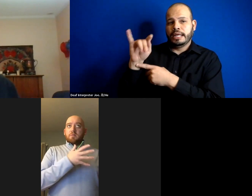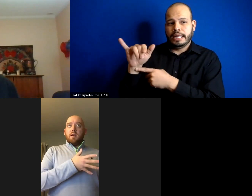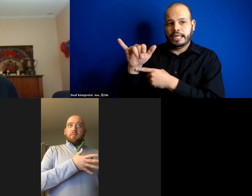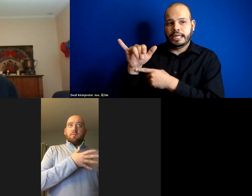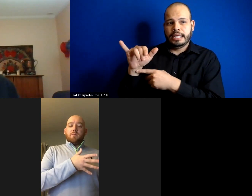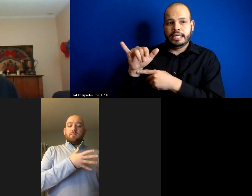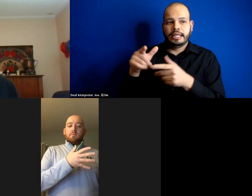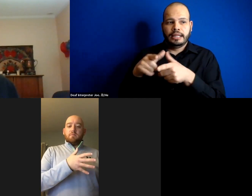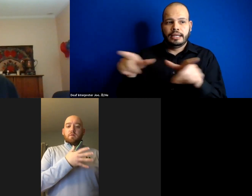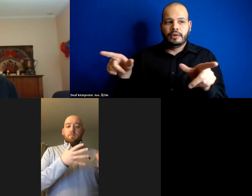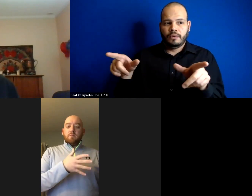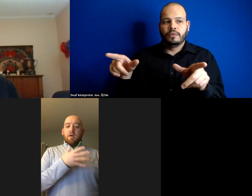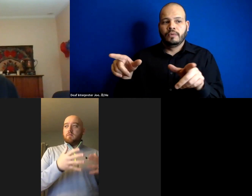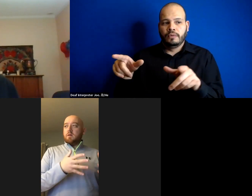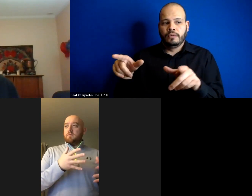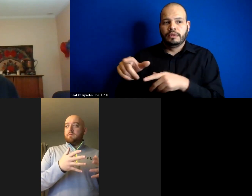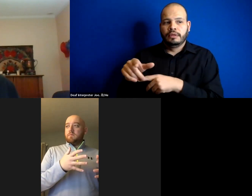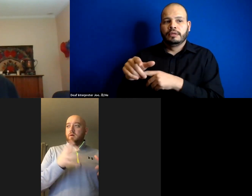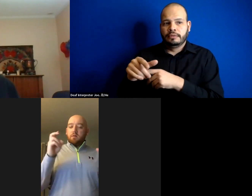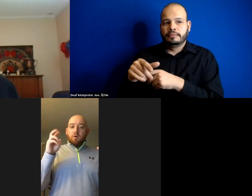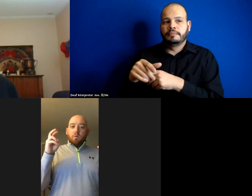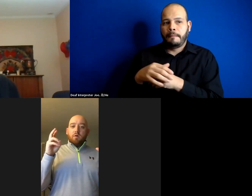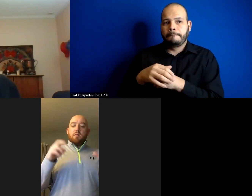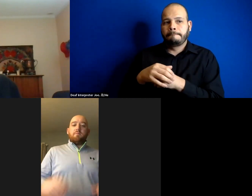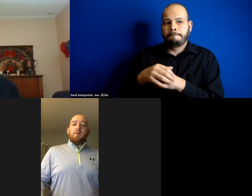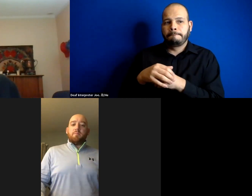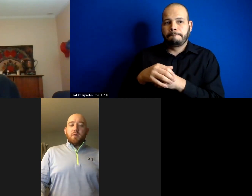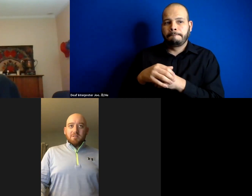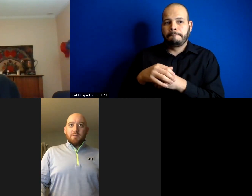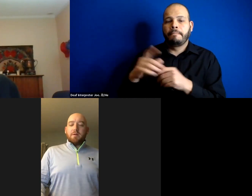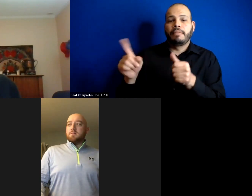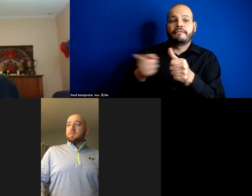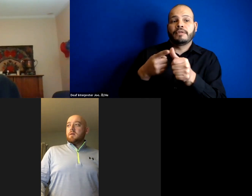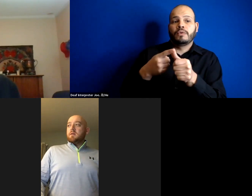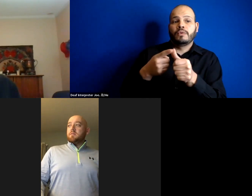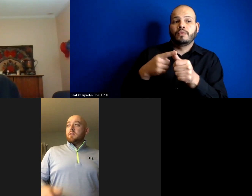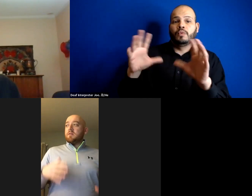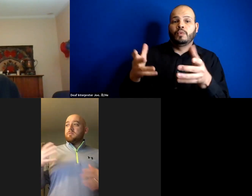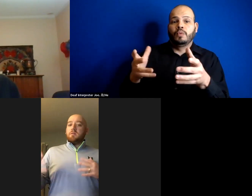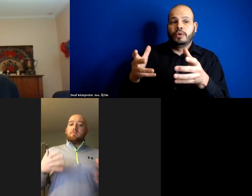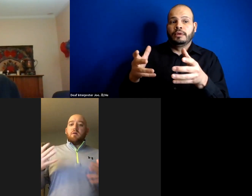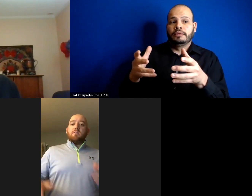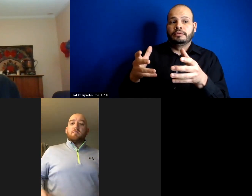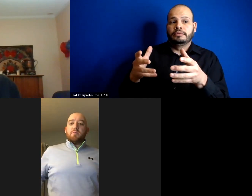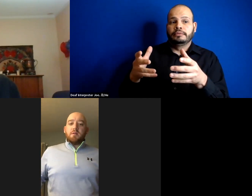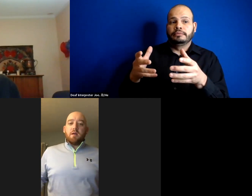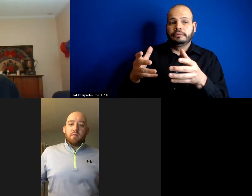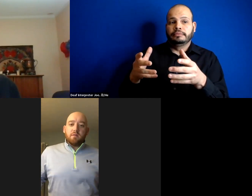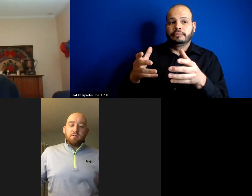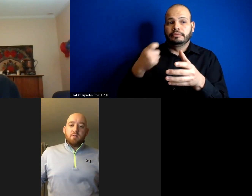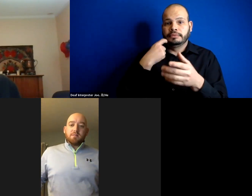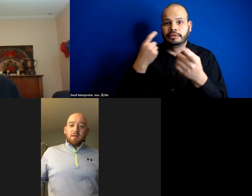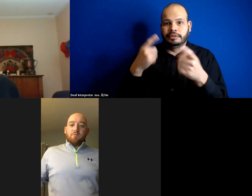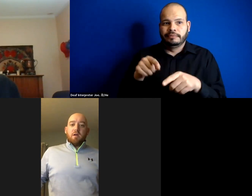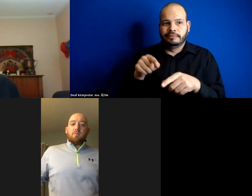they just had their first round of cohort of participants. They're actually starting to put